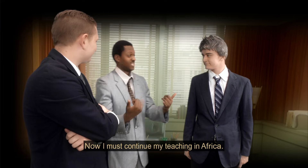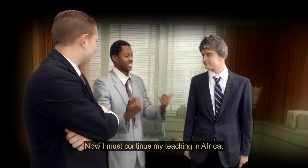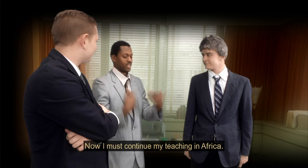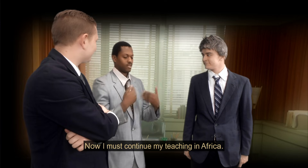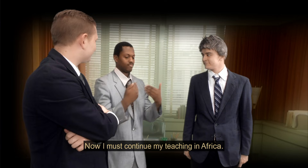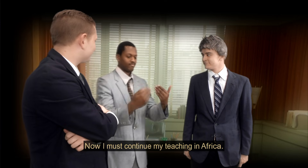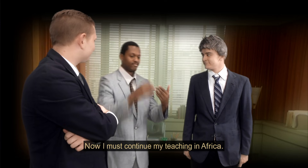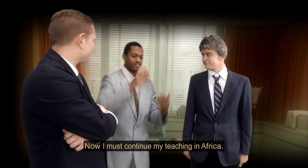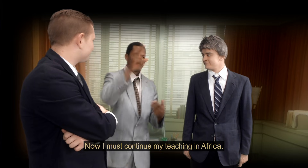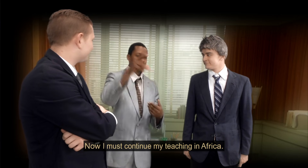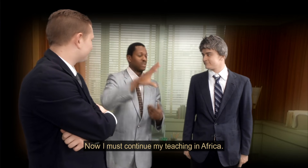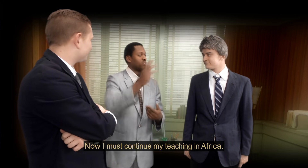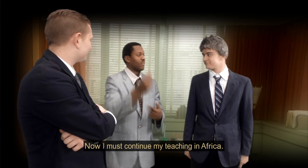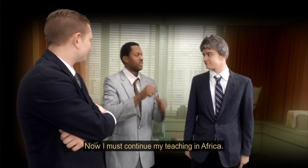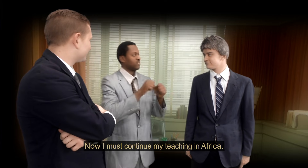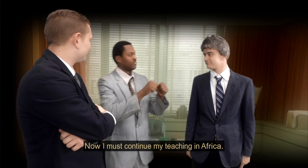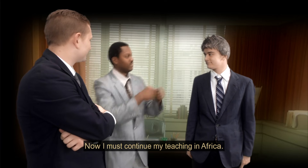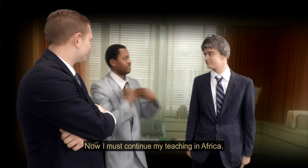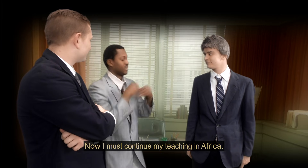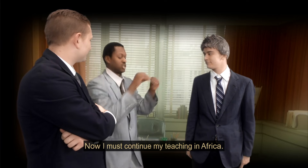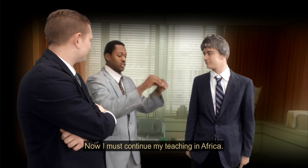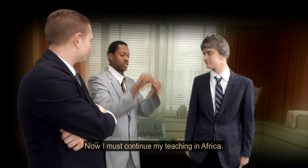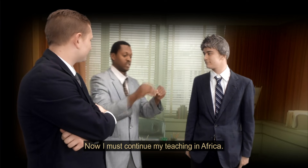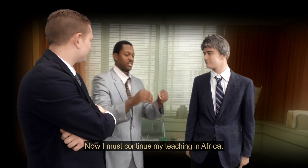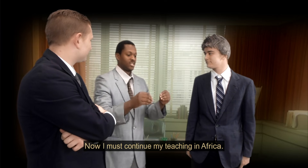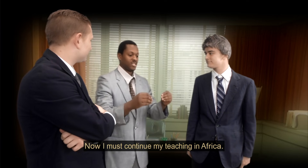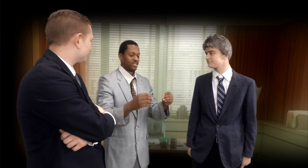Now, I must continue my teaching in Africa.